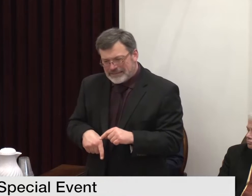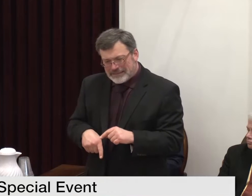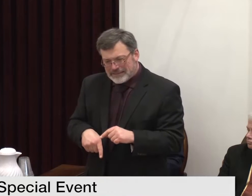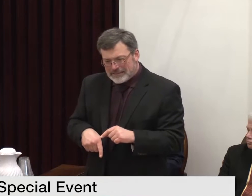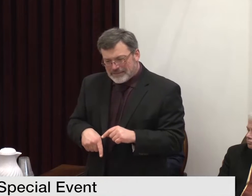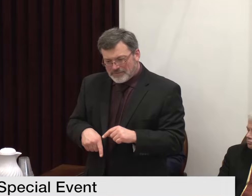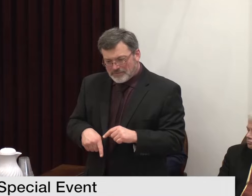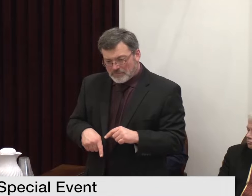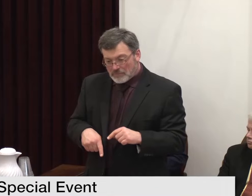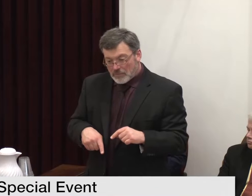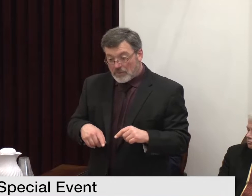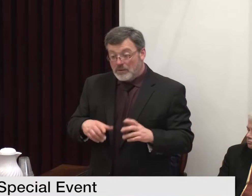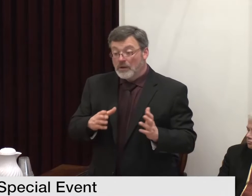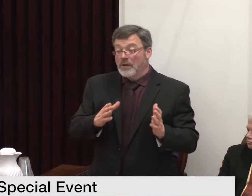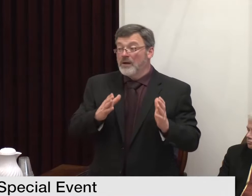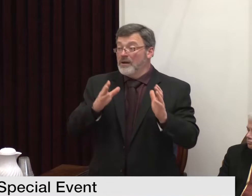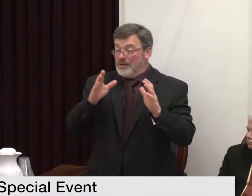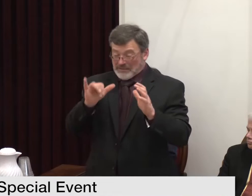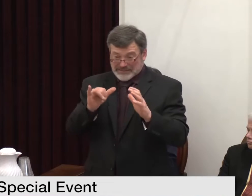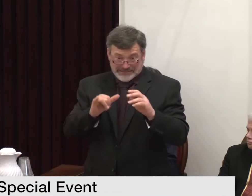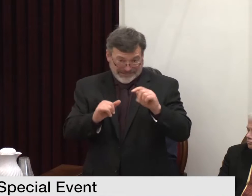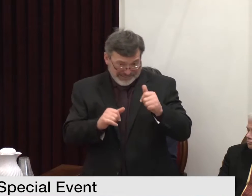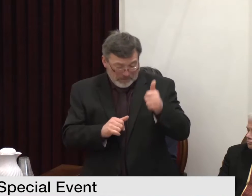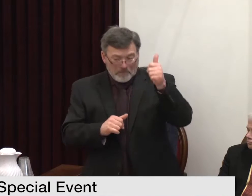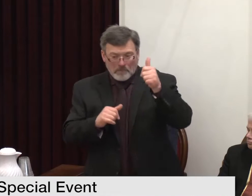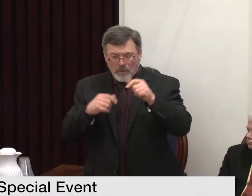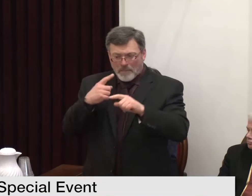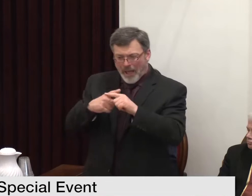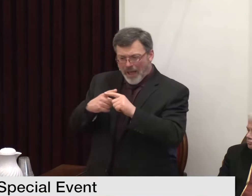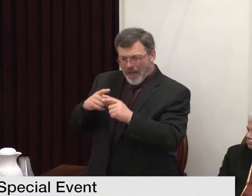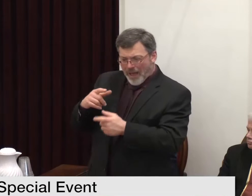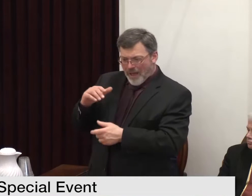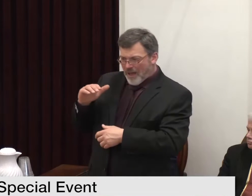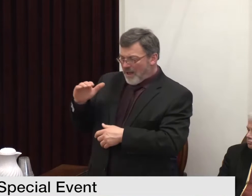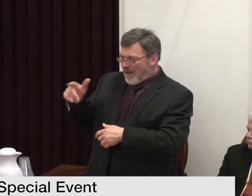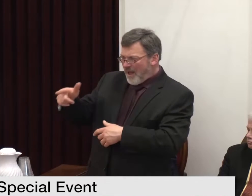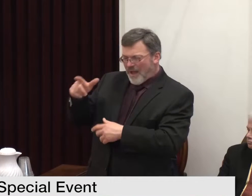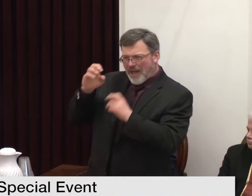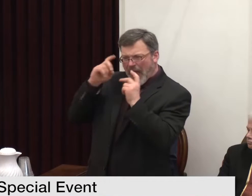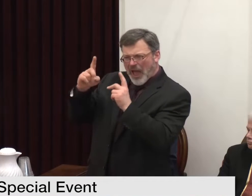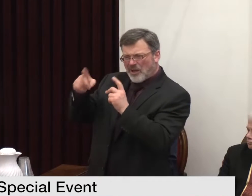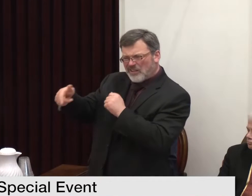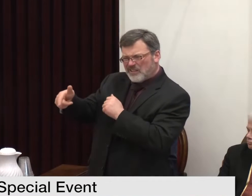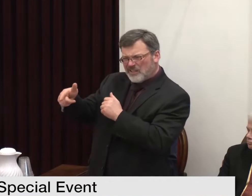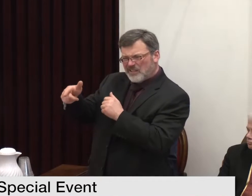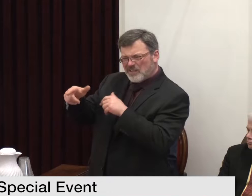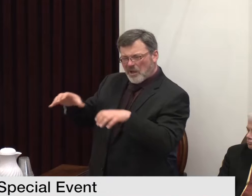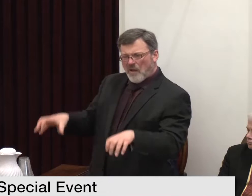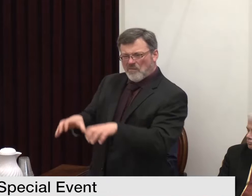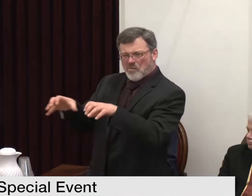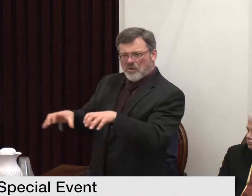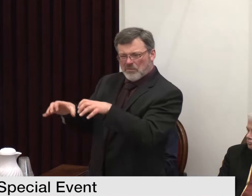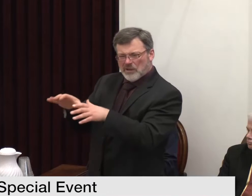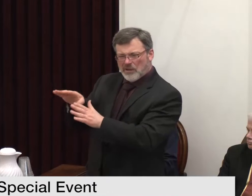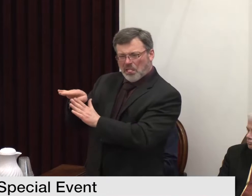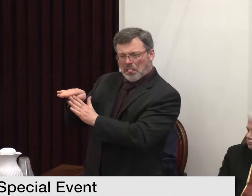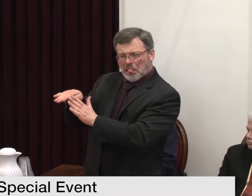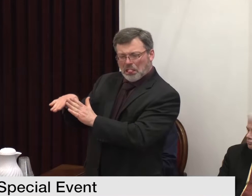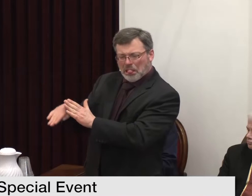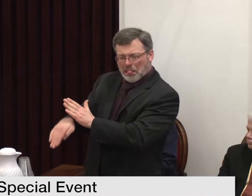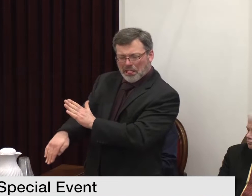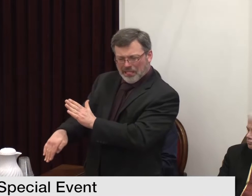enrollment and troubling test scores, none of us should be okay with it. But we have to be